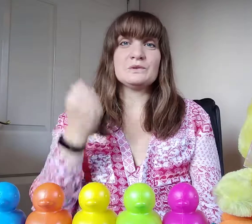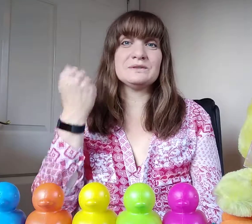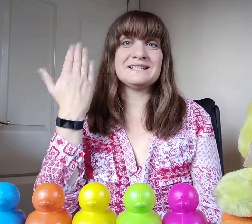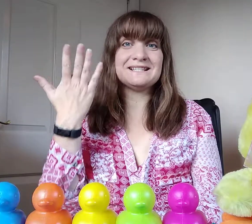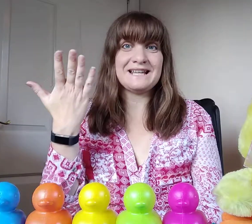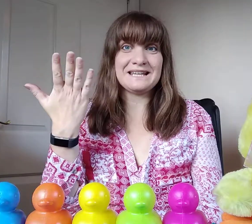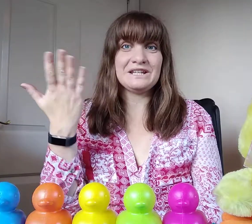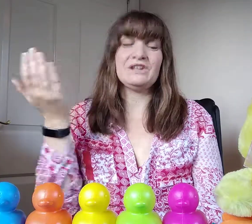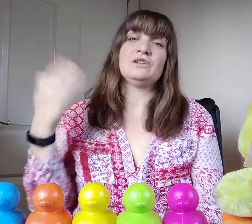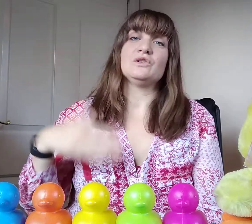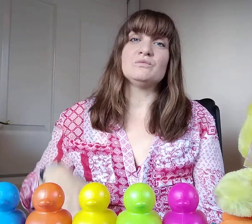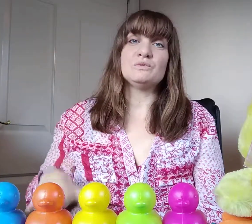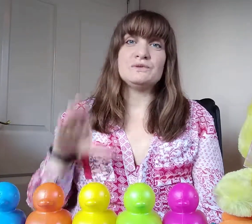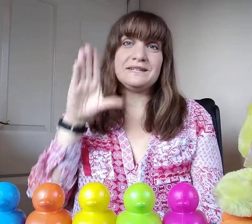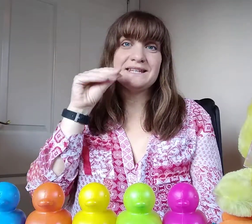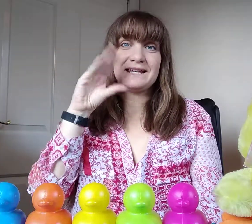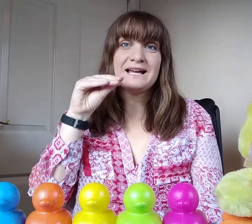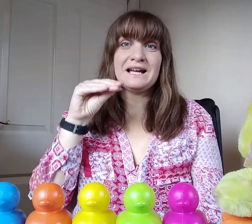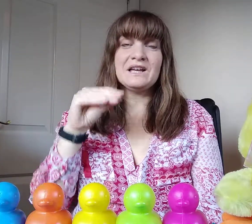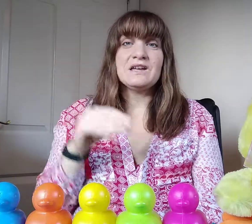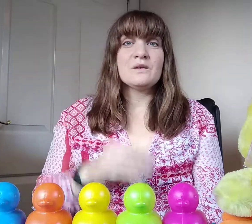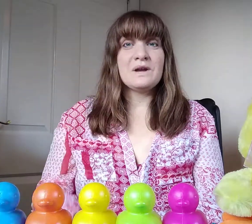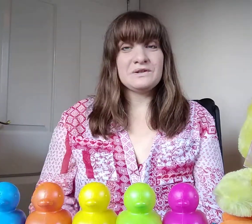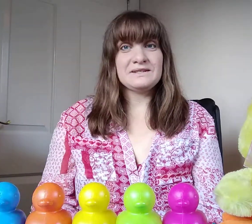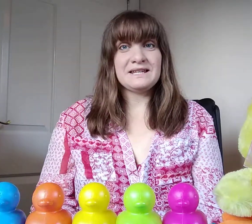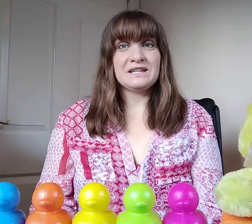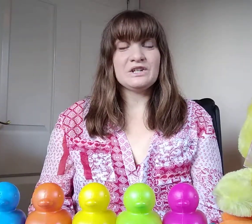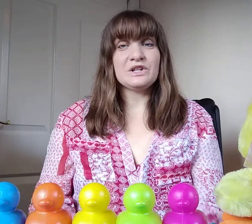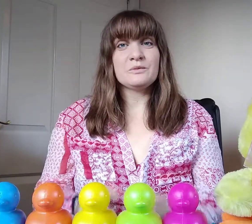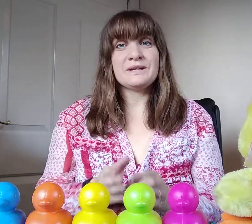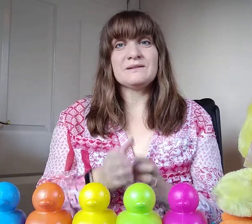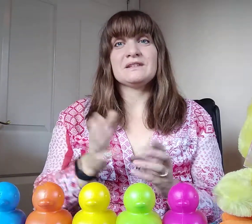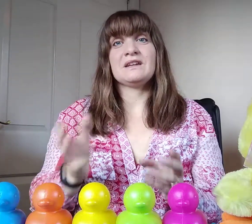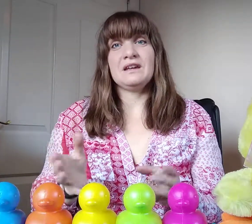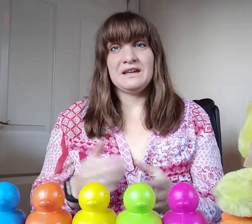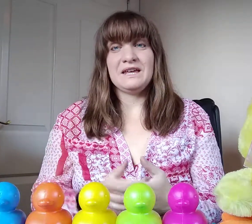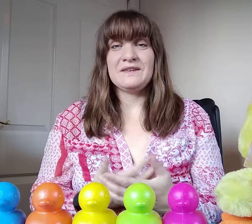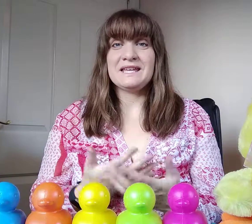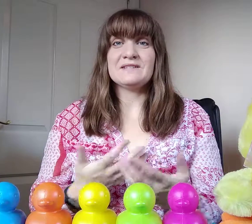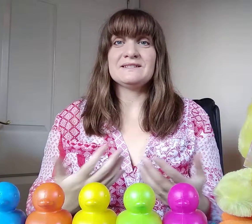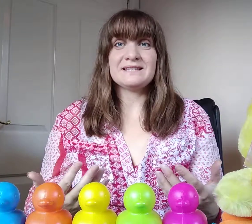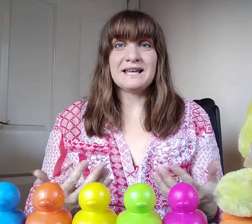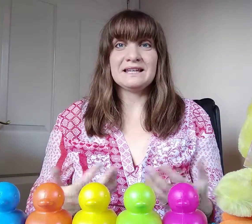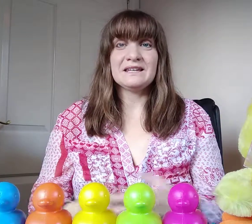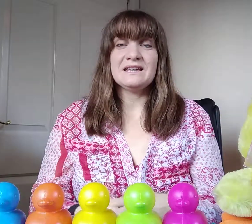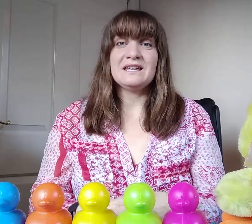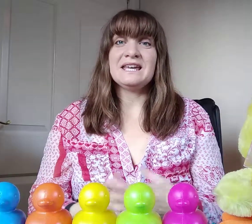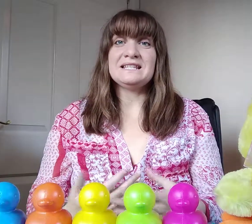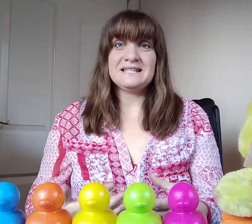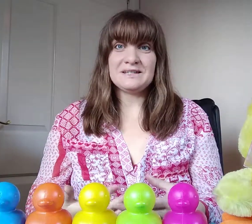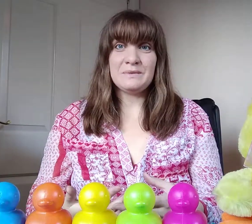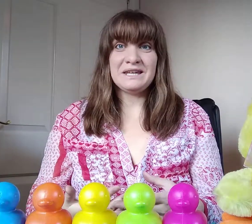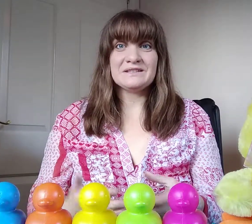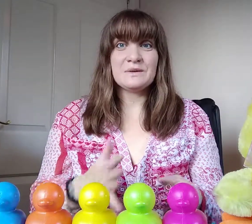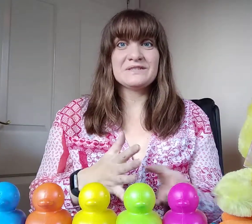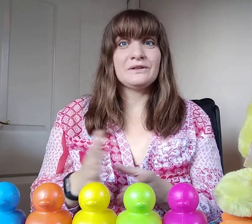called Cinq, petits canards, when you sing it you don't pronounce the k at the end of cinq. It disappears when it's followed